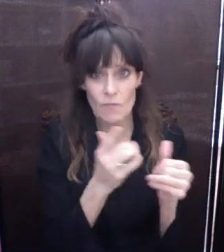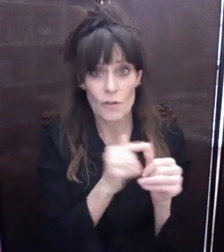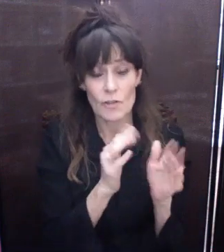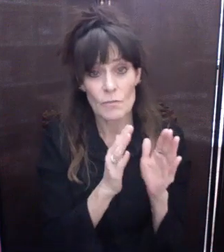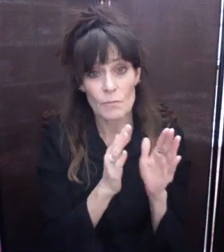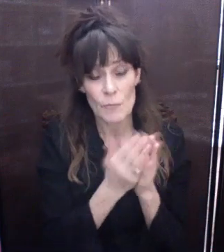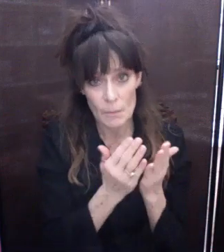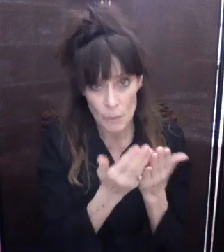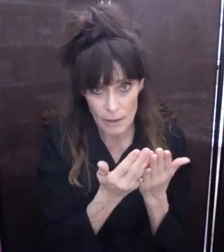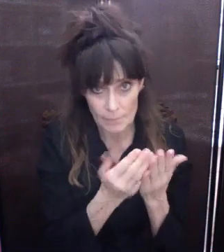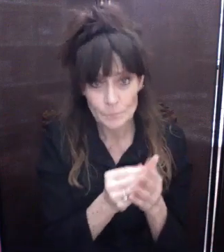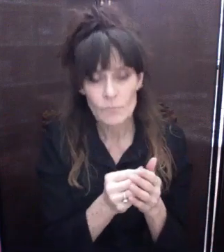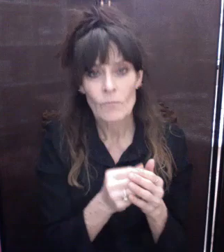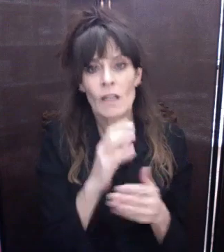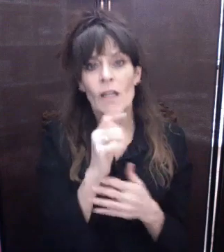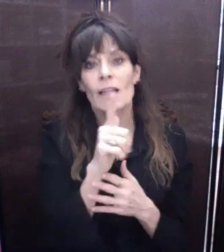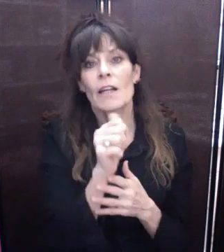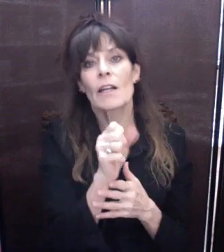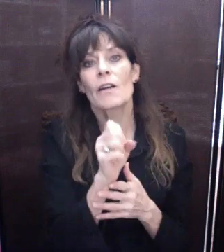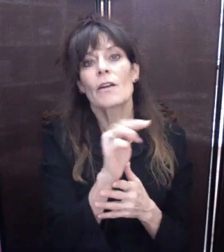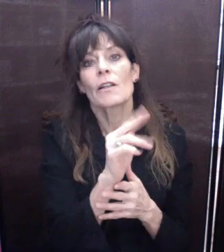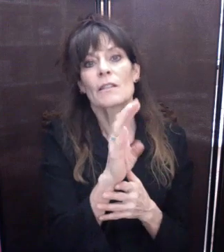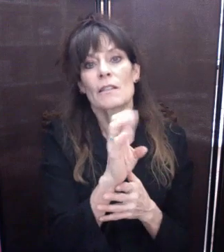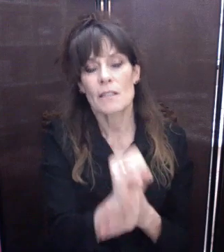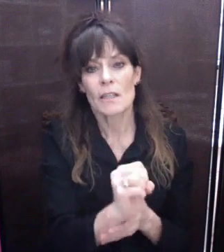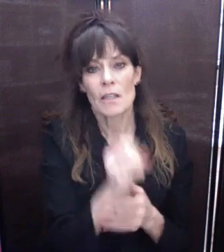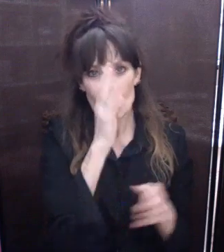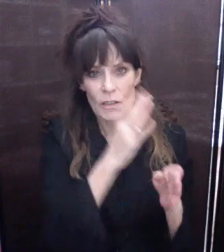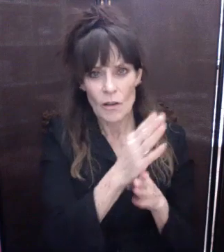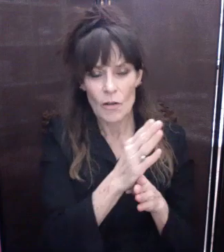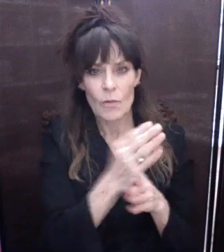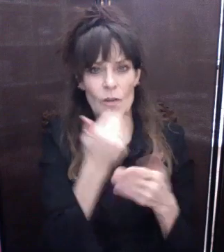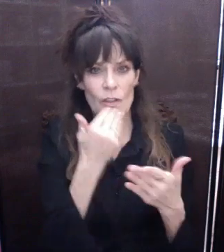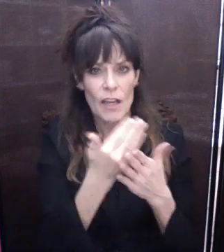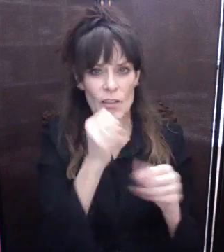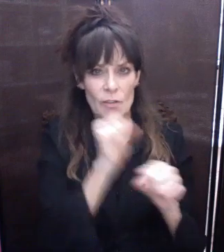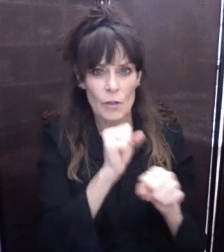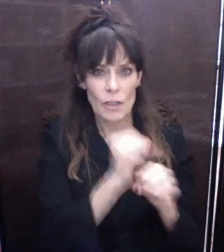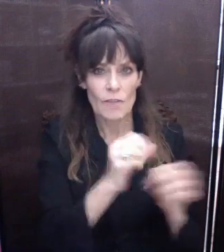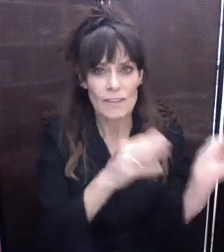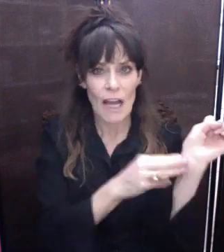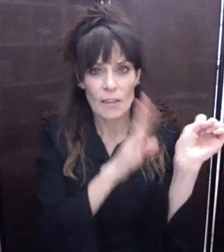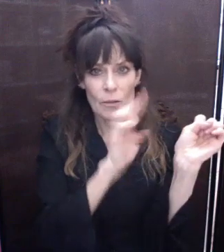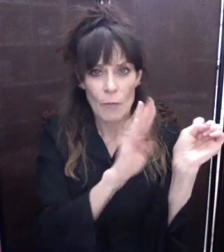And Clarence was sober thanks to the work of Dr. Bob in Akron. So I trace my